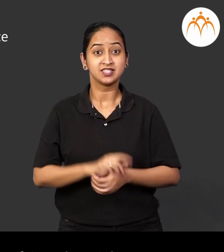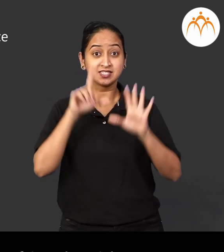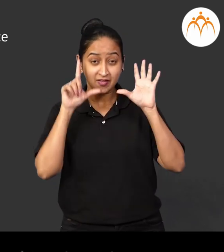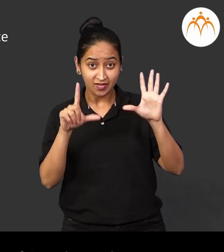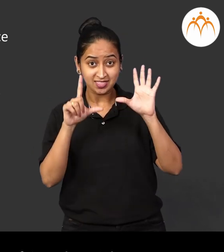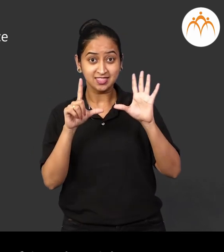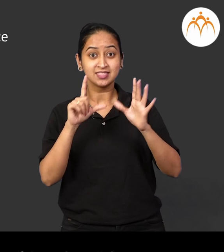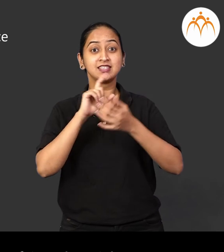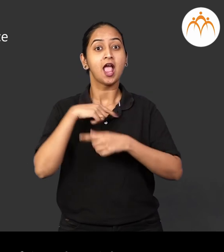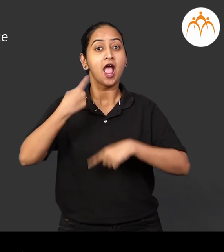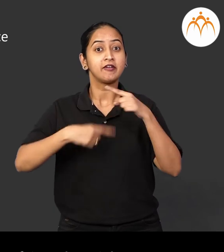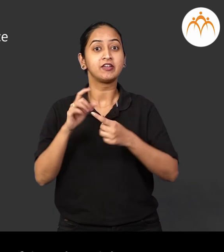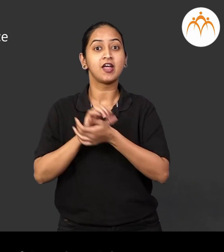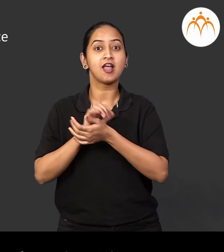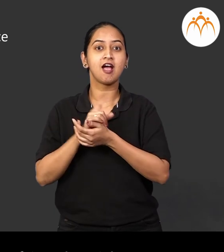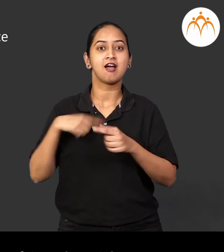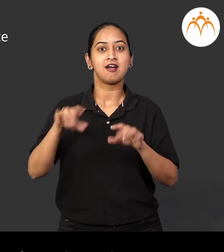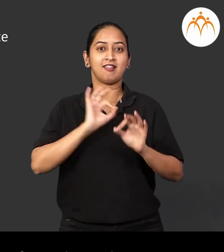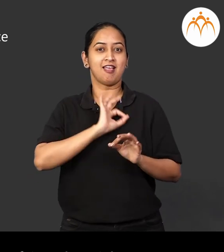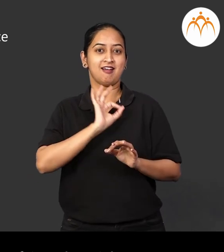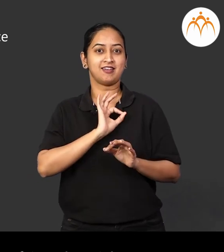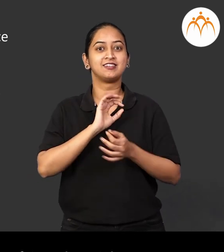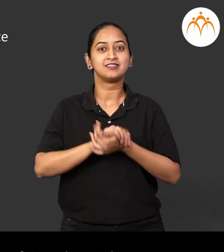Everyone likes to make friends with us.